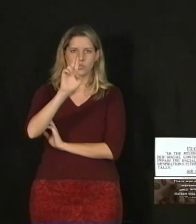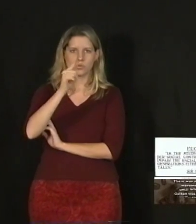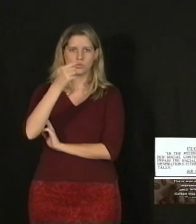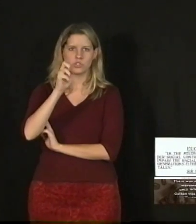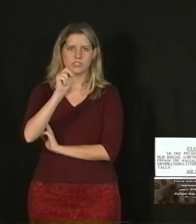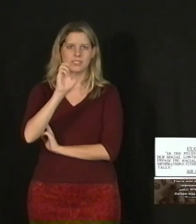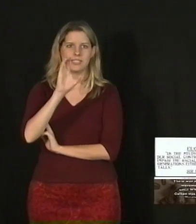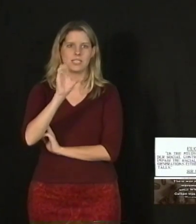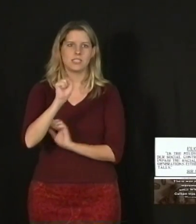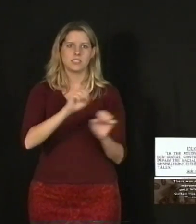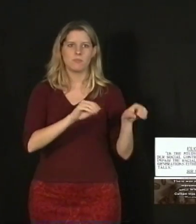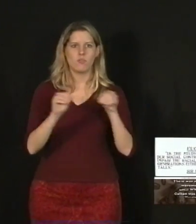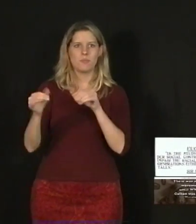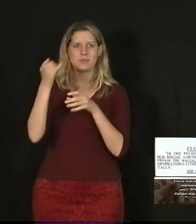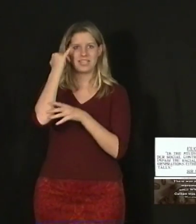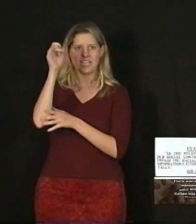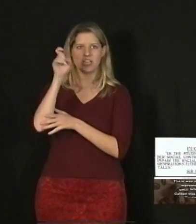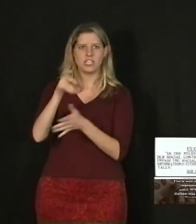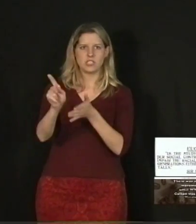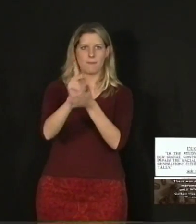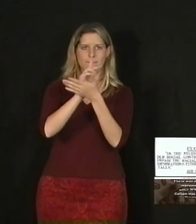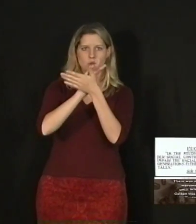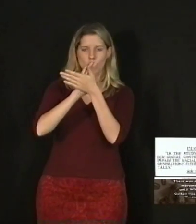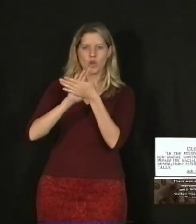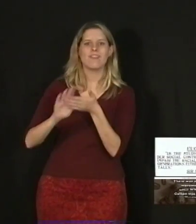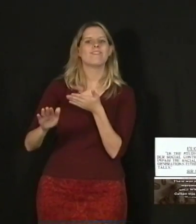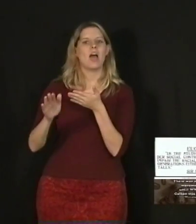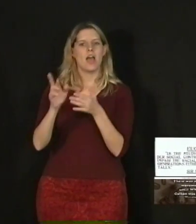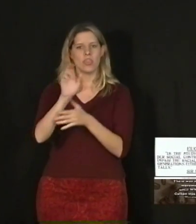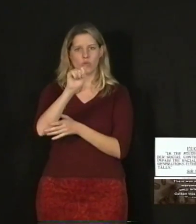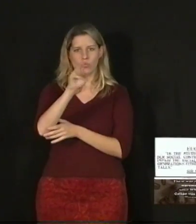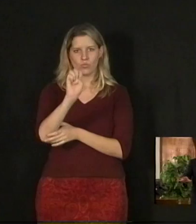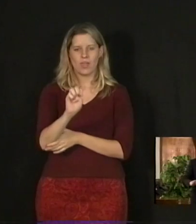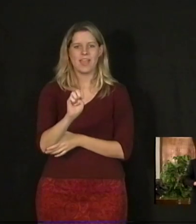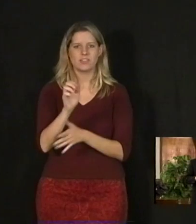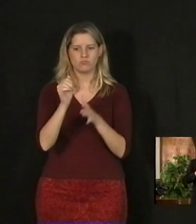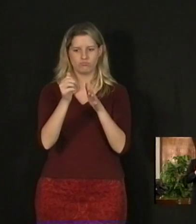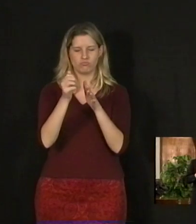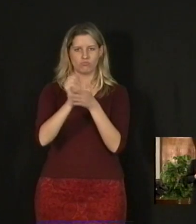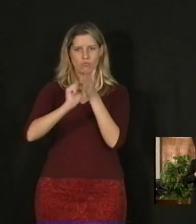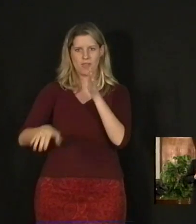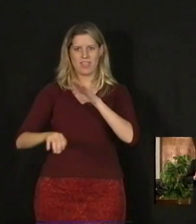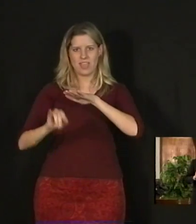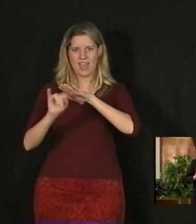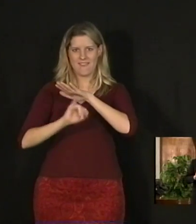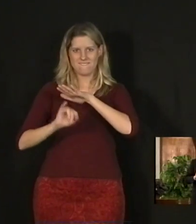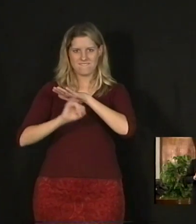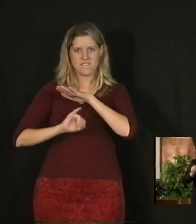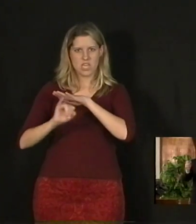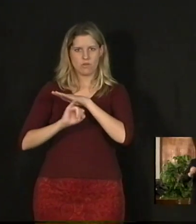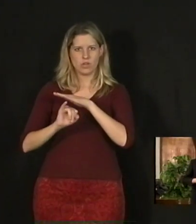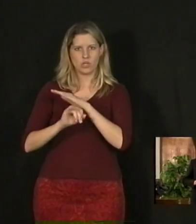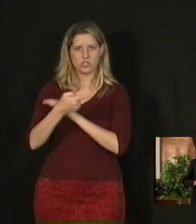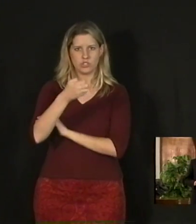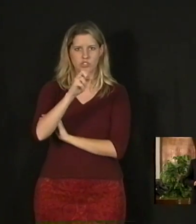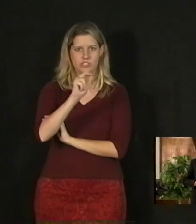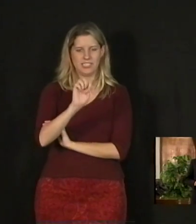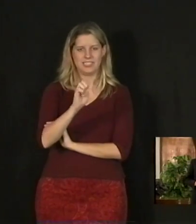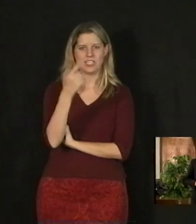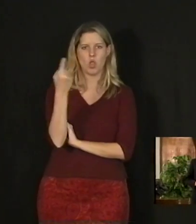Eugenics was the idea that we need to purify the race, get rid of the inferior genes, and only let the superior genes produce